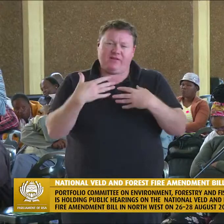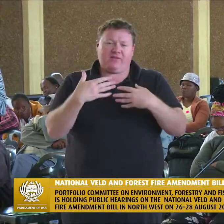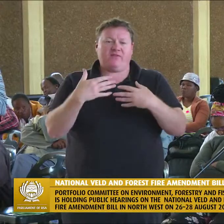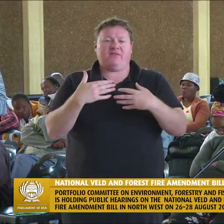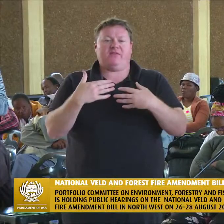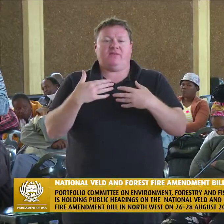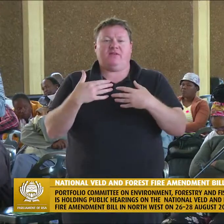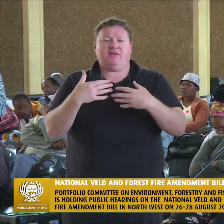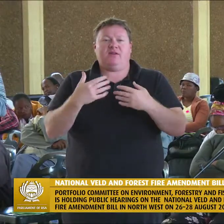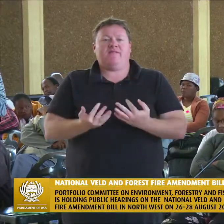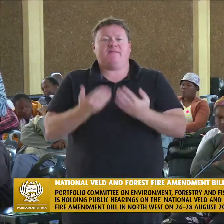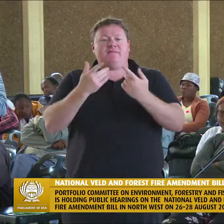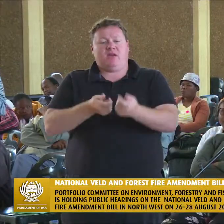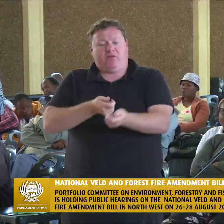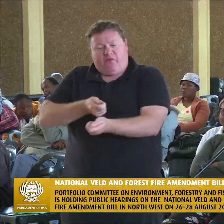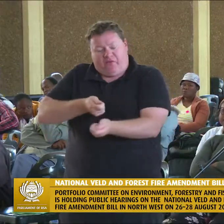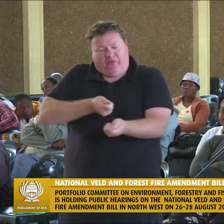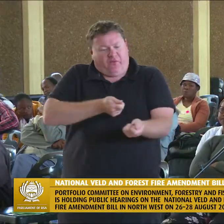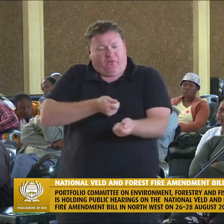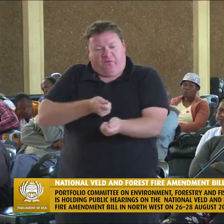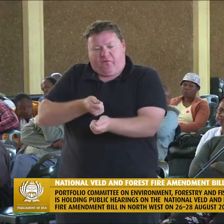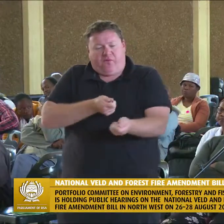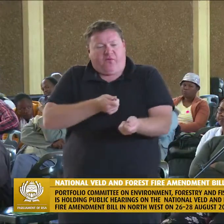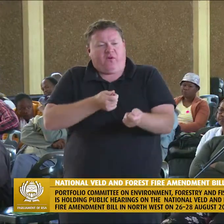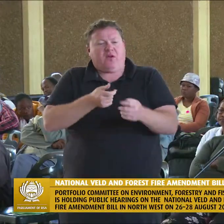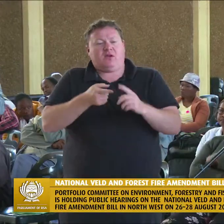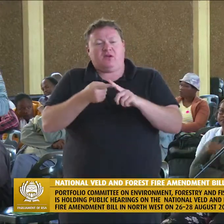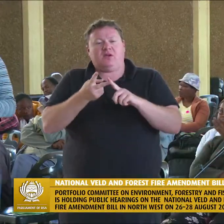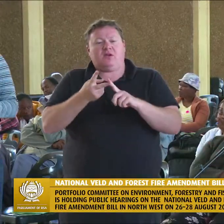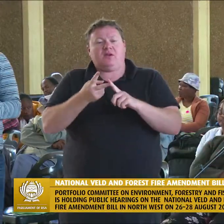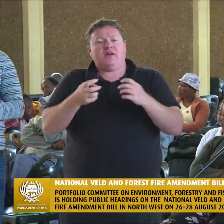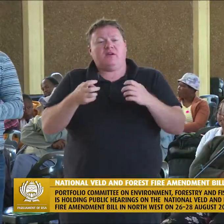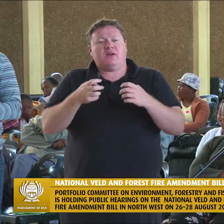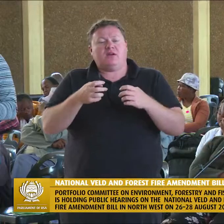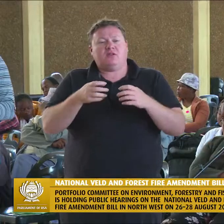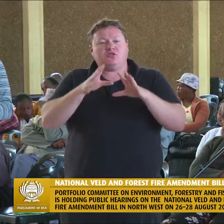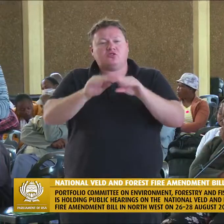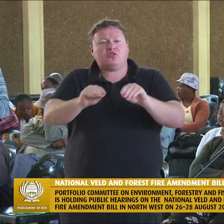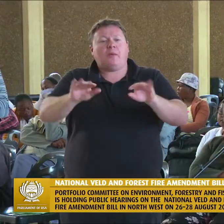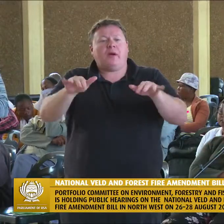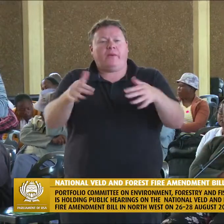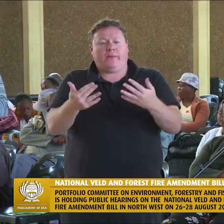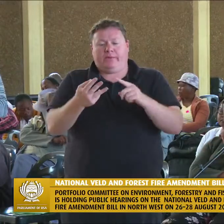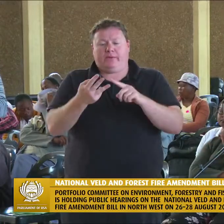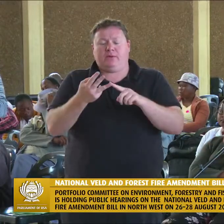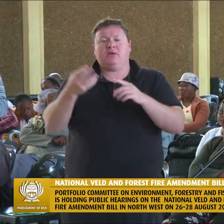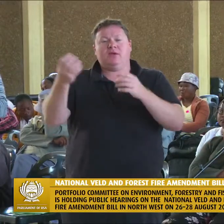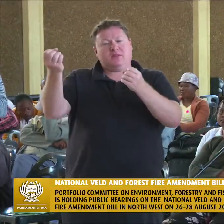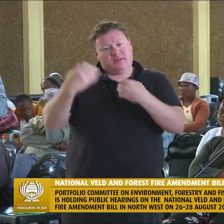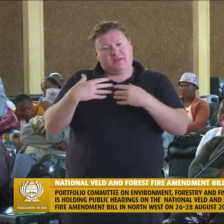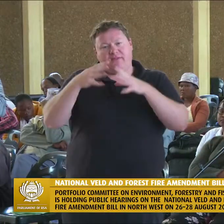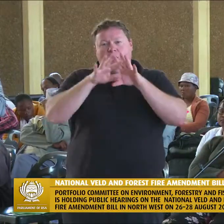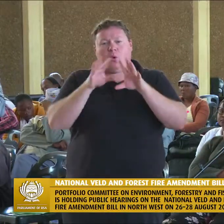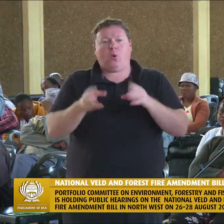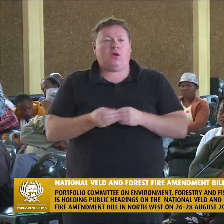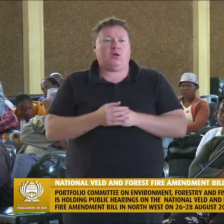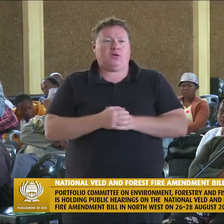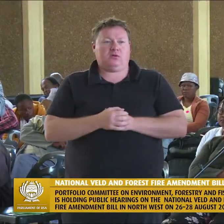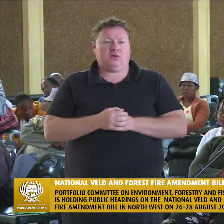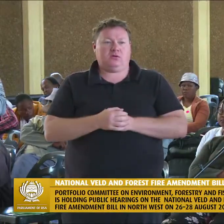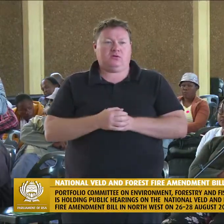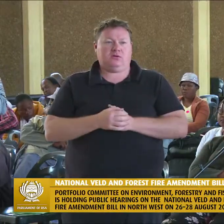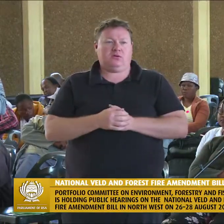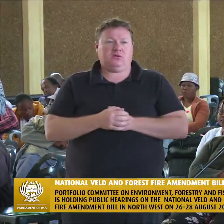try to teach us how to fight fire supply us with everything destiny